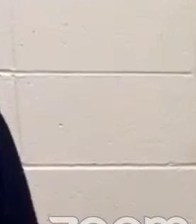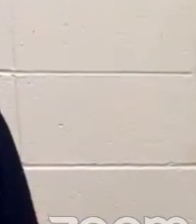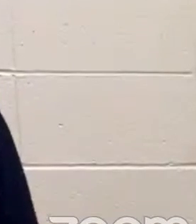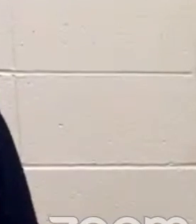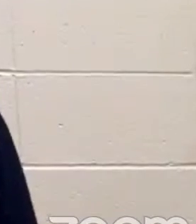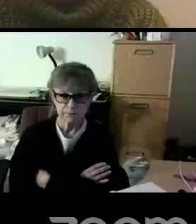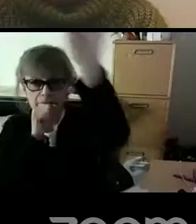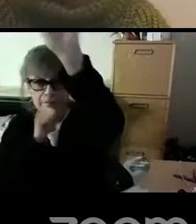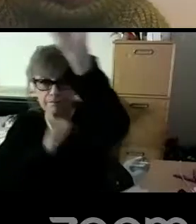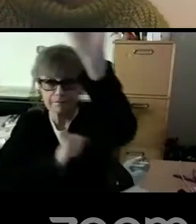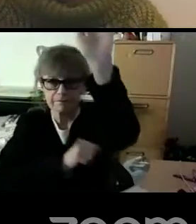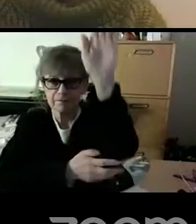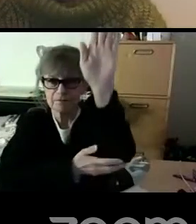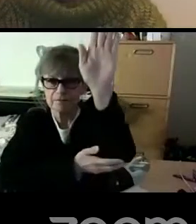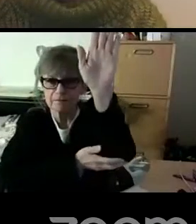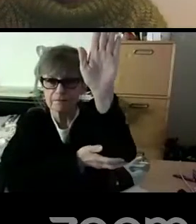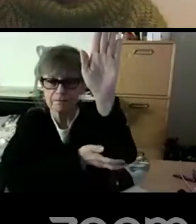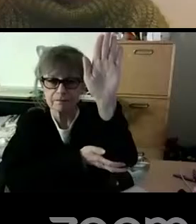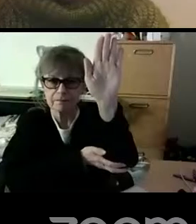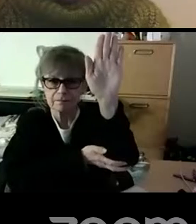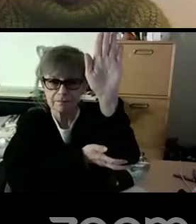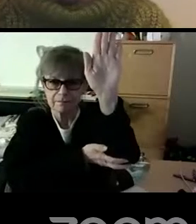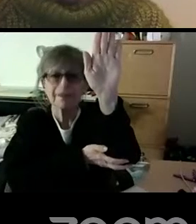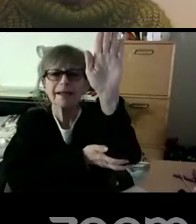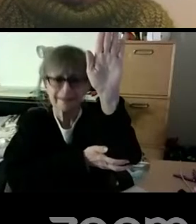Beth, you have a question. You want spotlight?